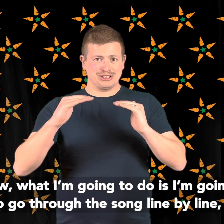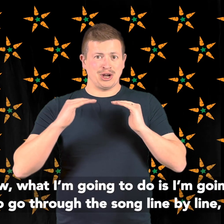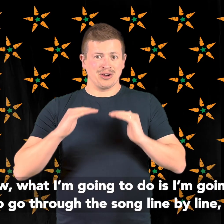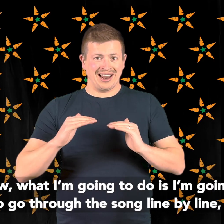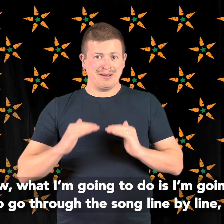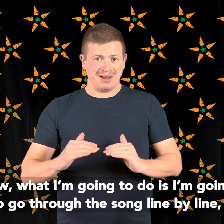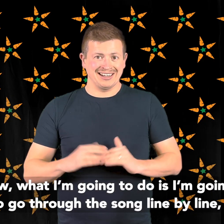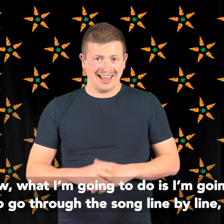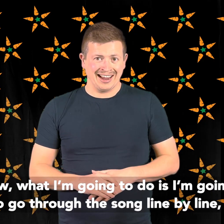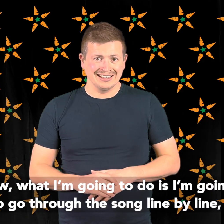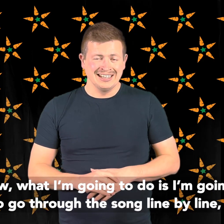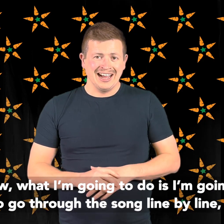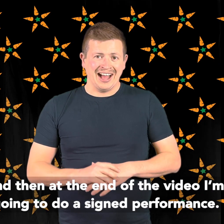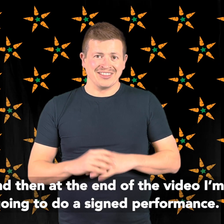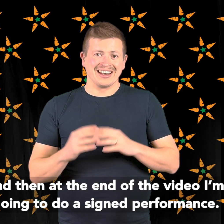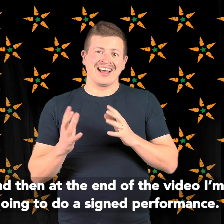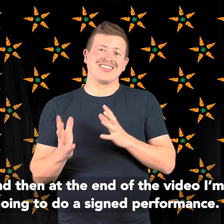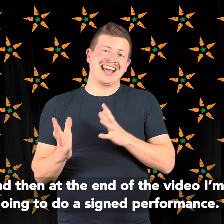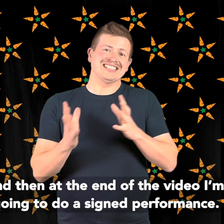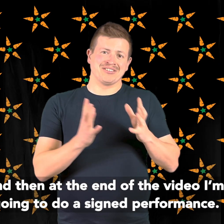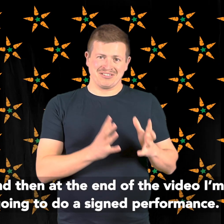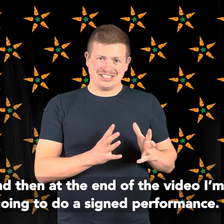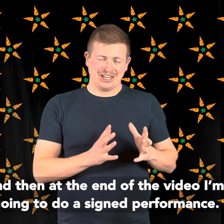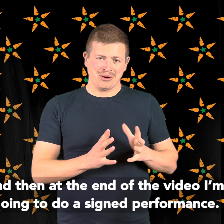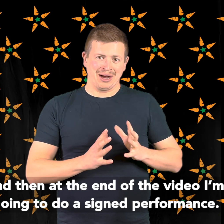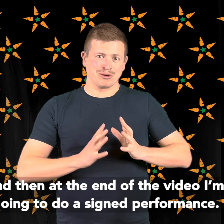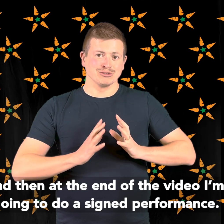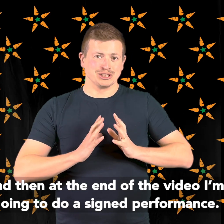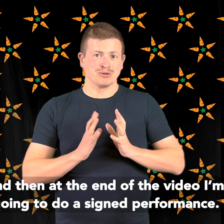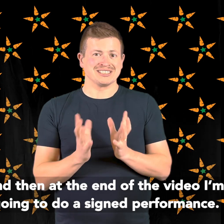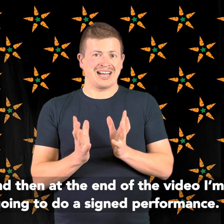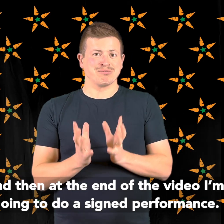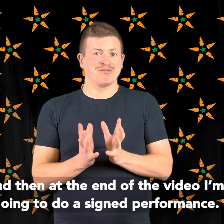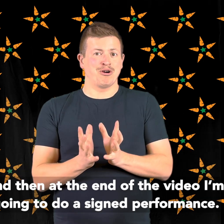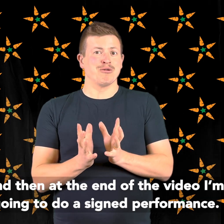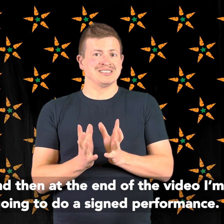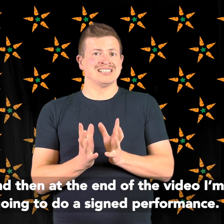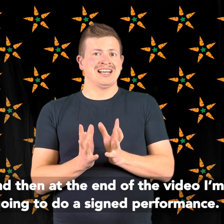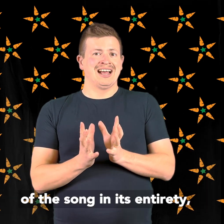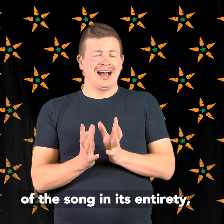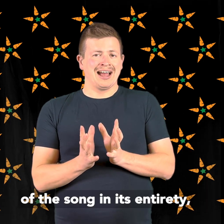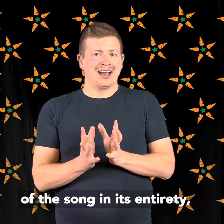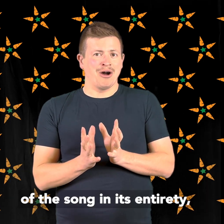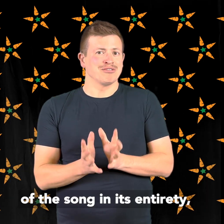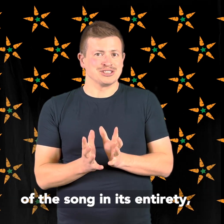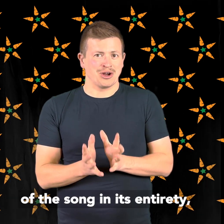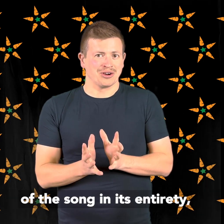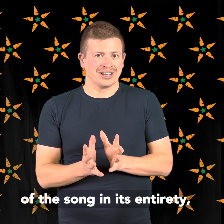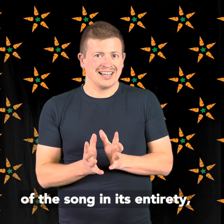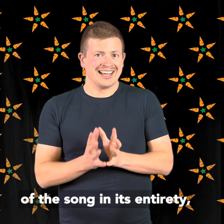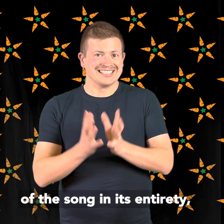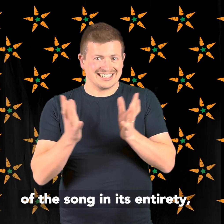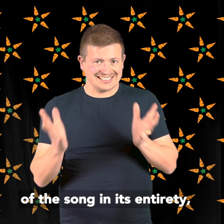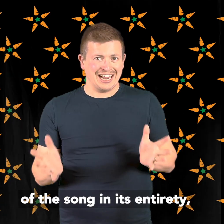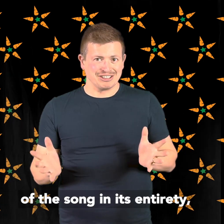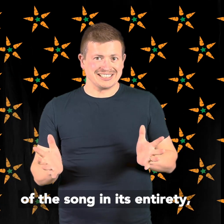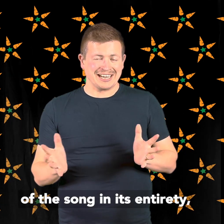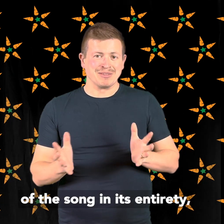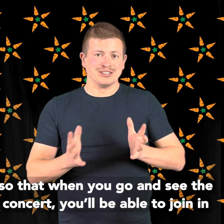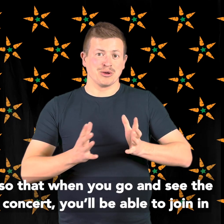song line by line, and then at the end of the video, I'm going to do a sign performance of the song in its entirety, so that